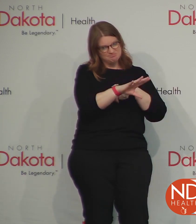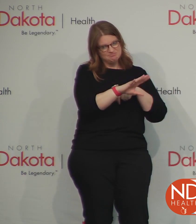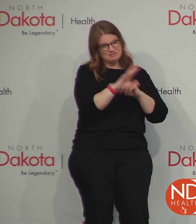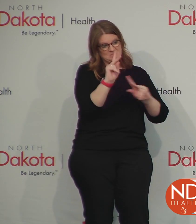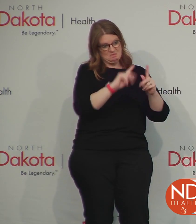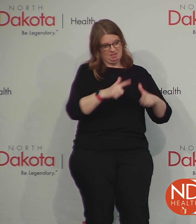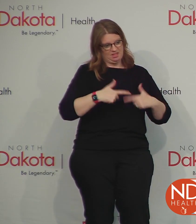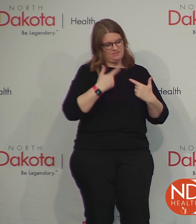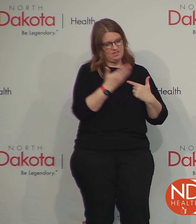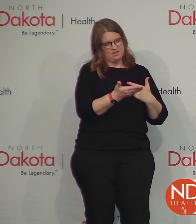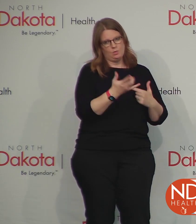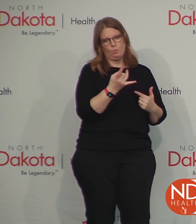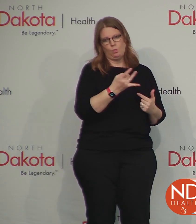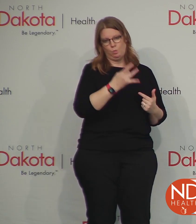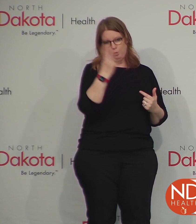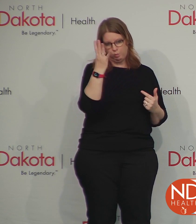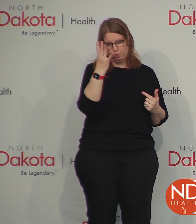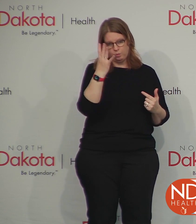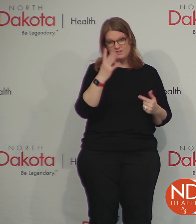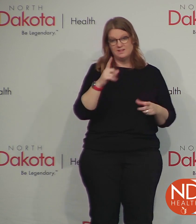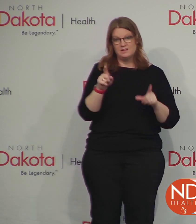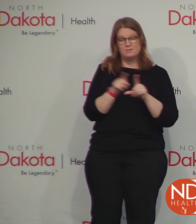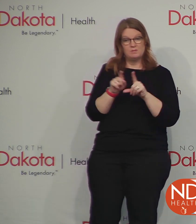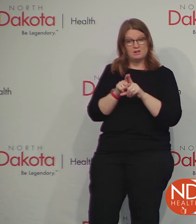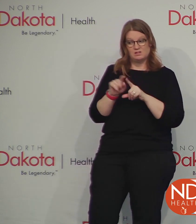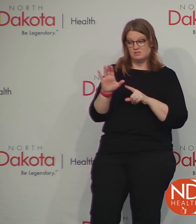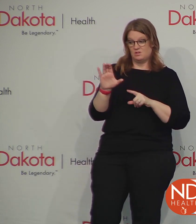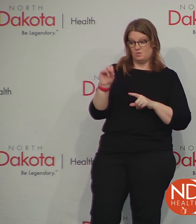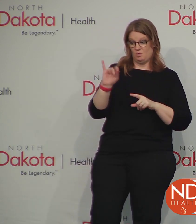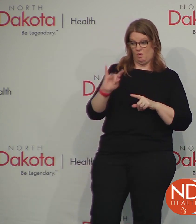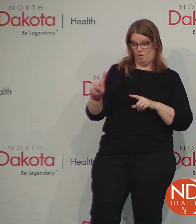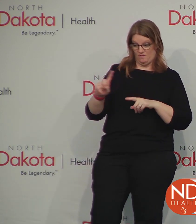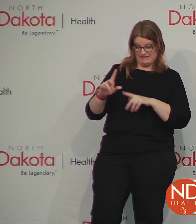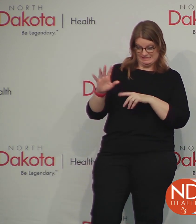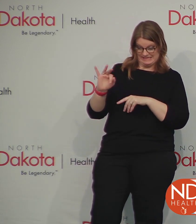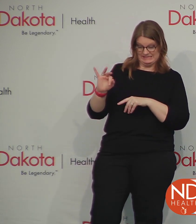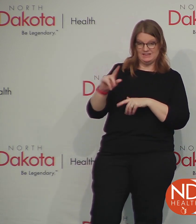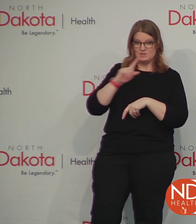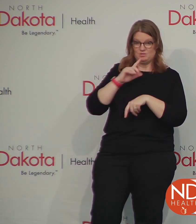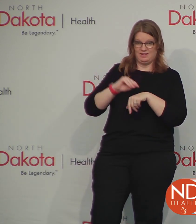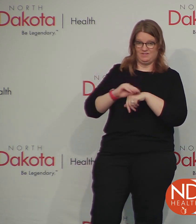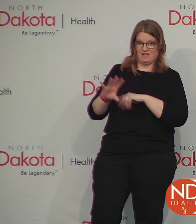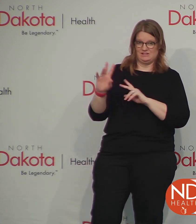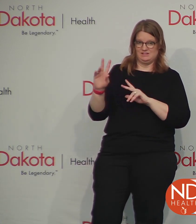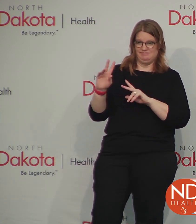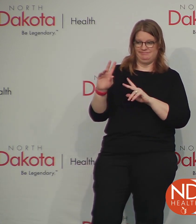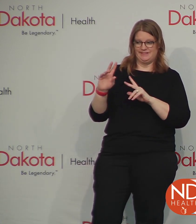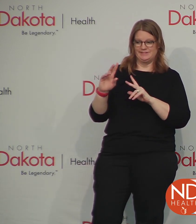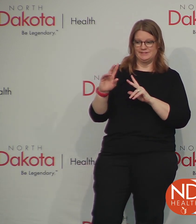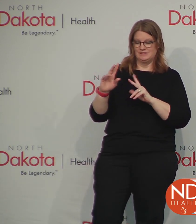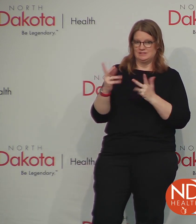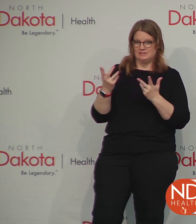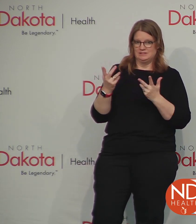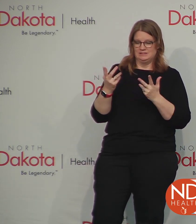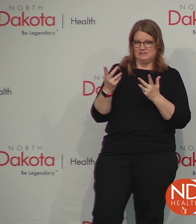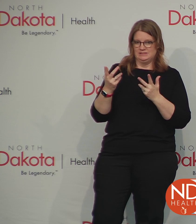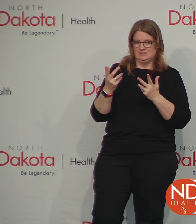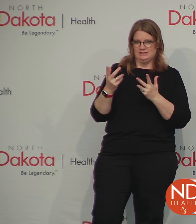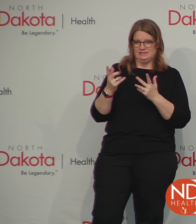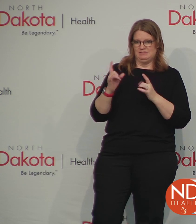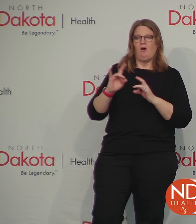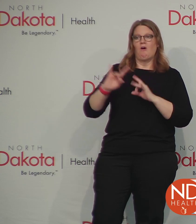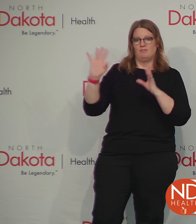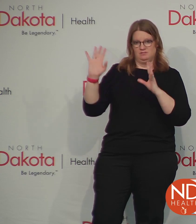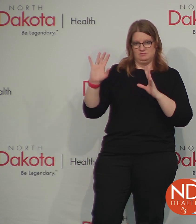flip side of that, we also know how COVID-19 has affected some of the residents as well. So we're in a bit of a squeeze. And if